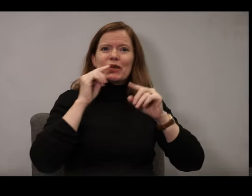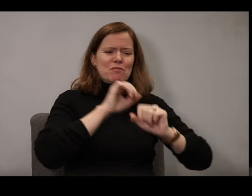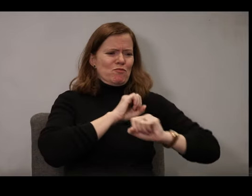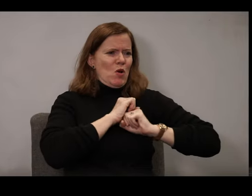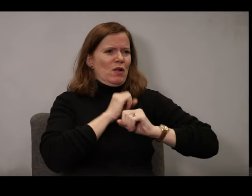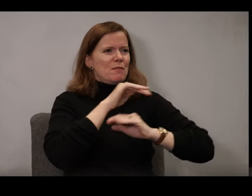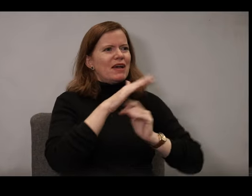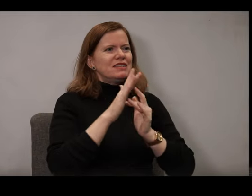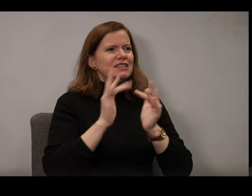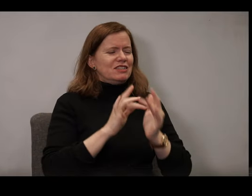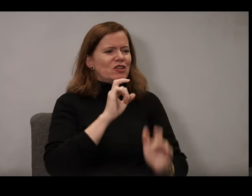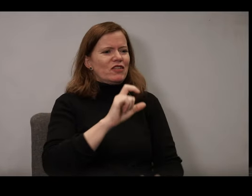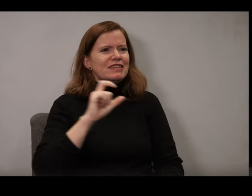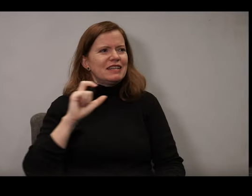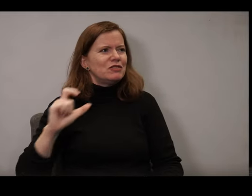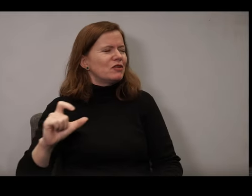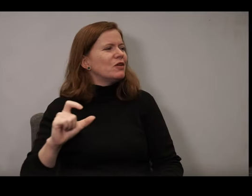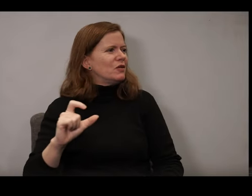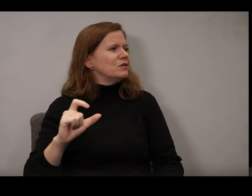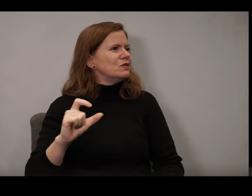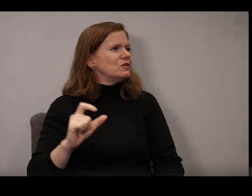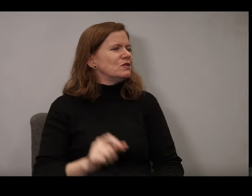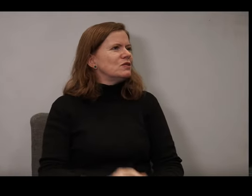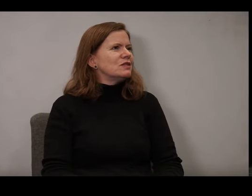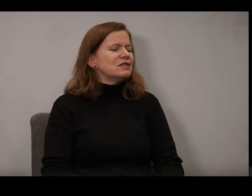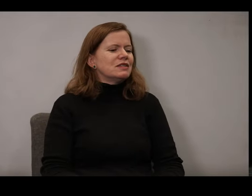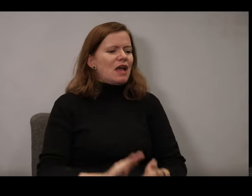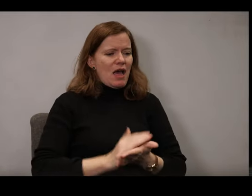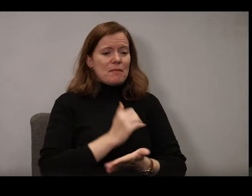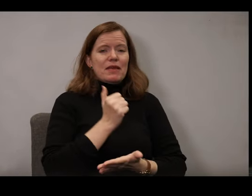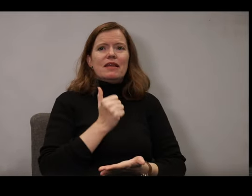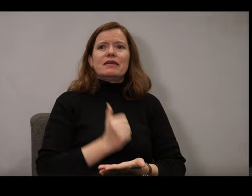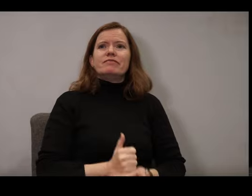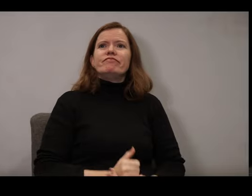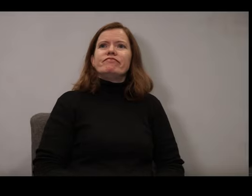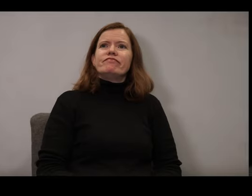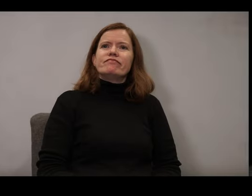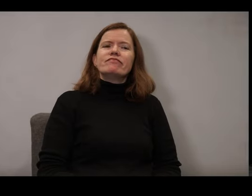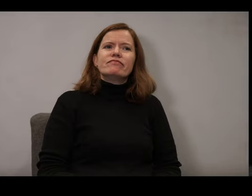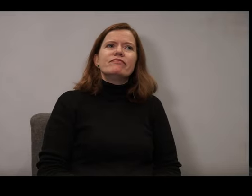Central Coast the good news of Jesus. Amen.